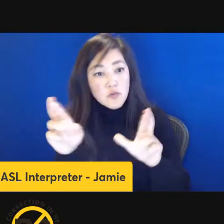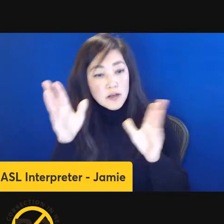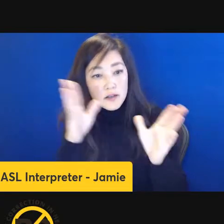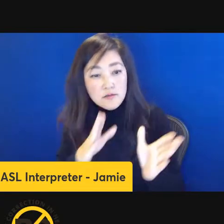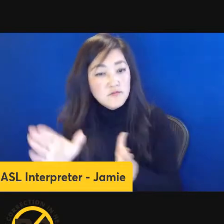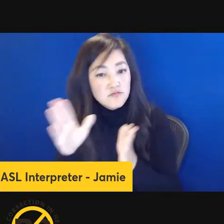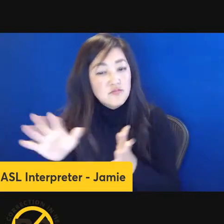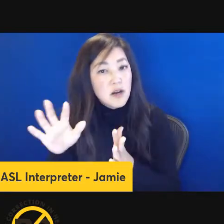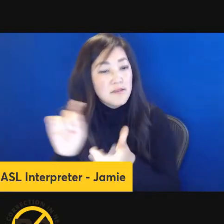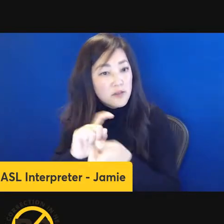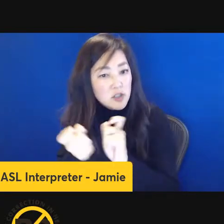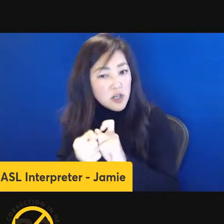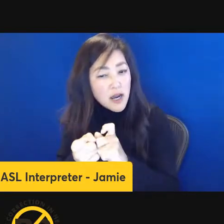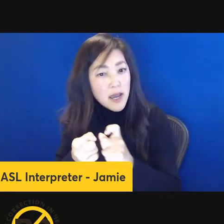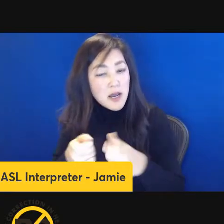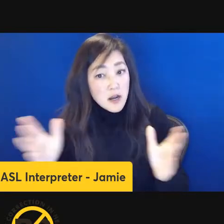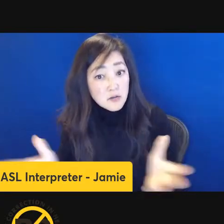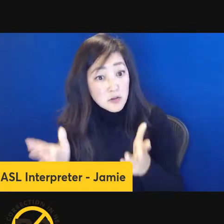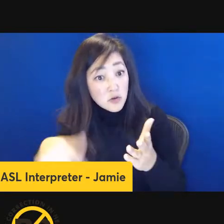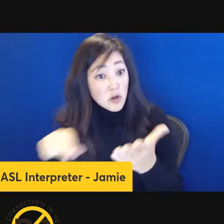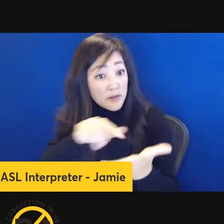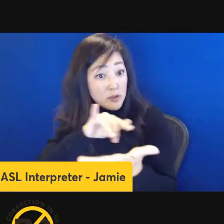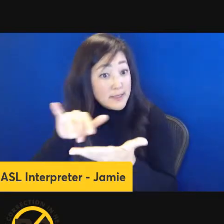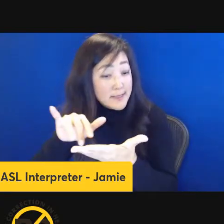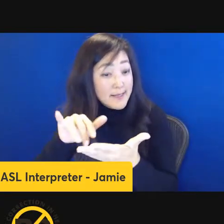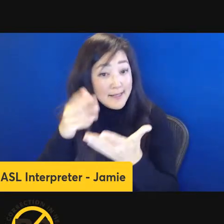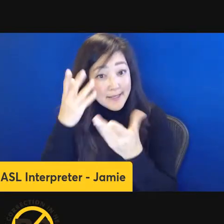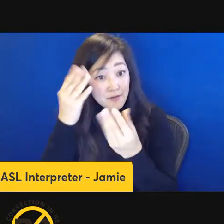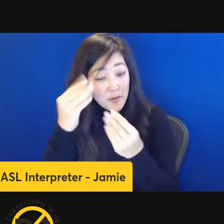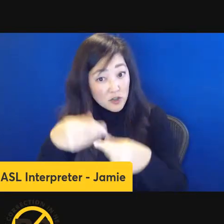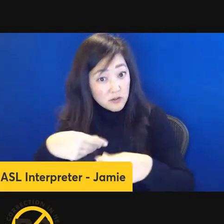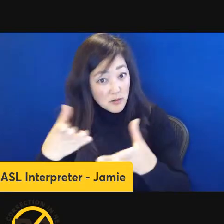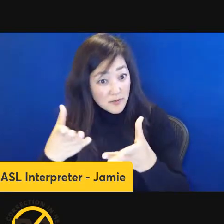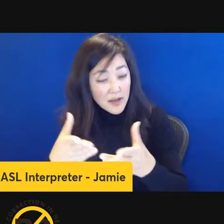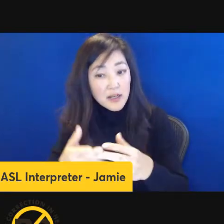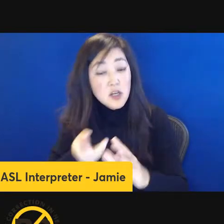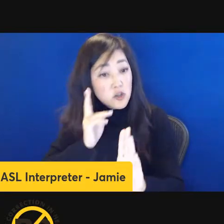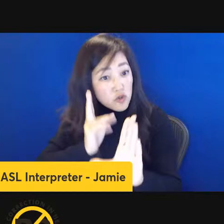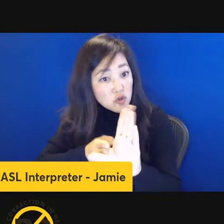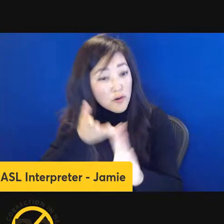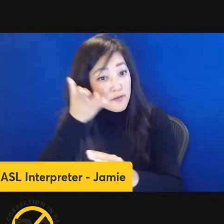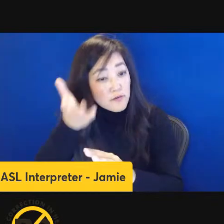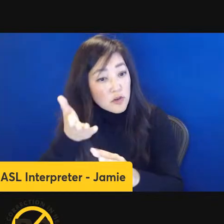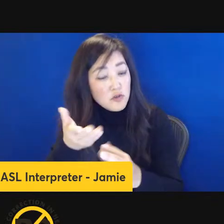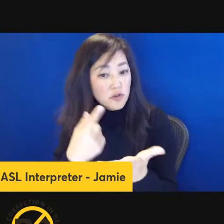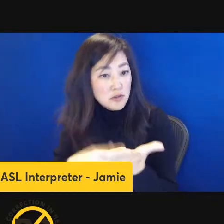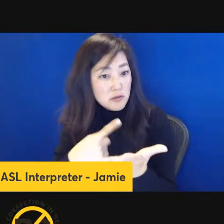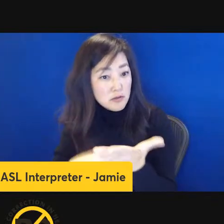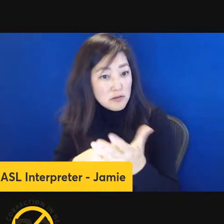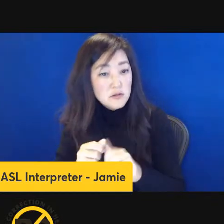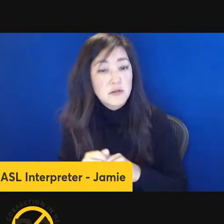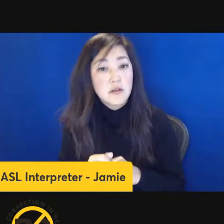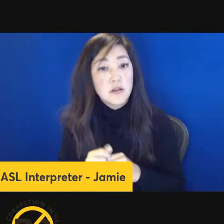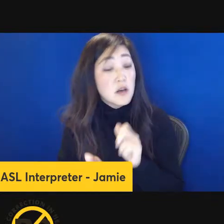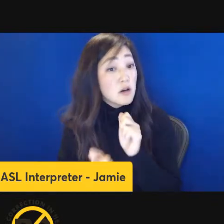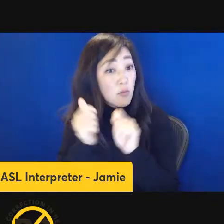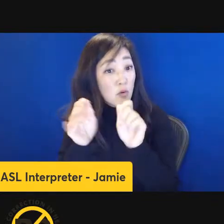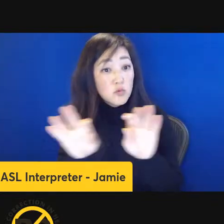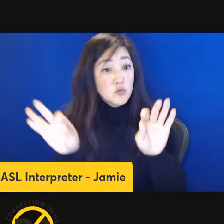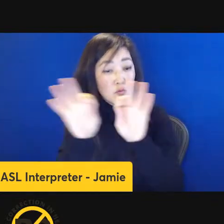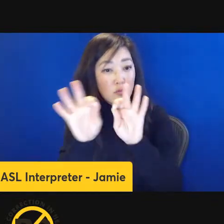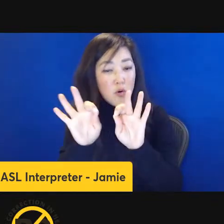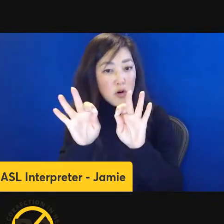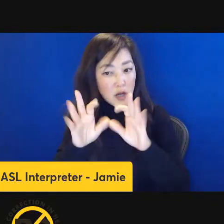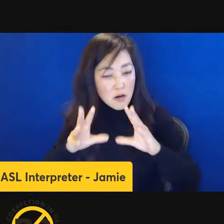encourage you to study the materials shared in advance of this session, attend future sessions, and most importantly, embrace